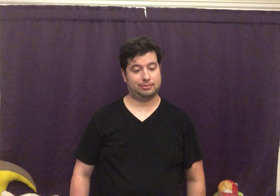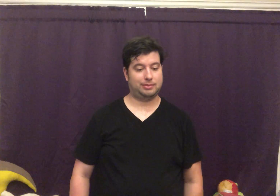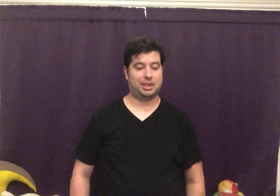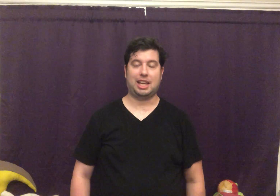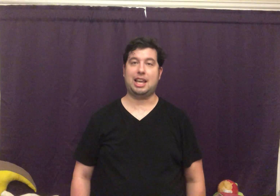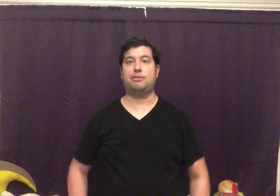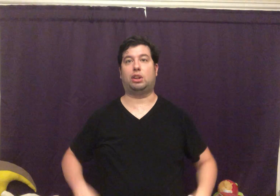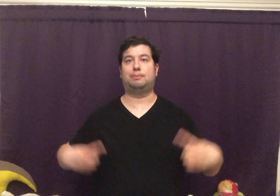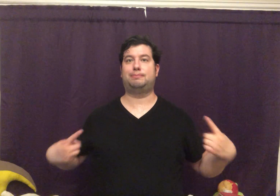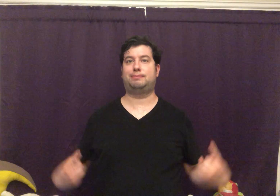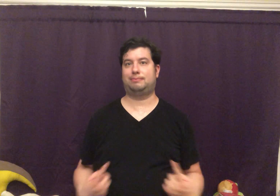Evil.